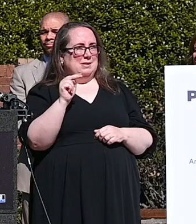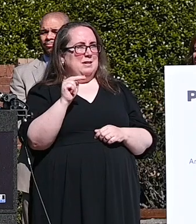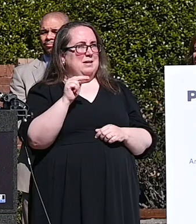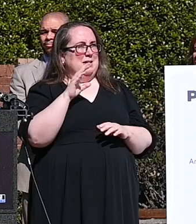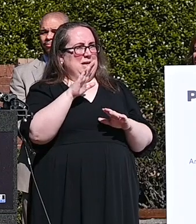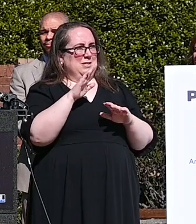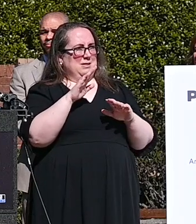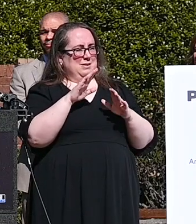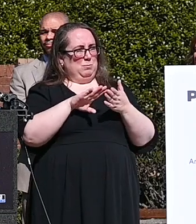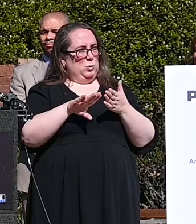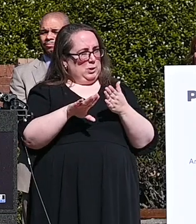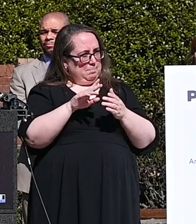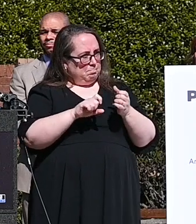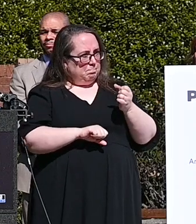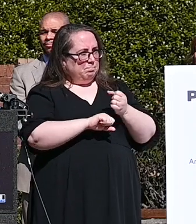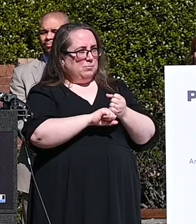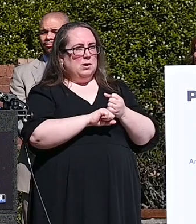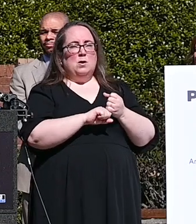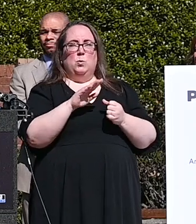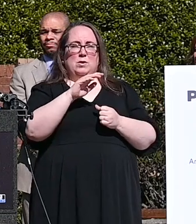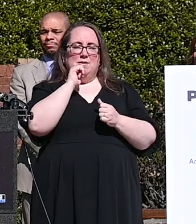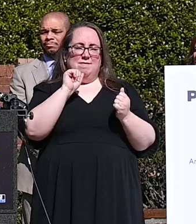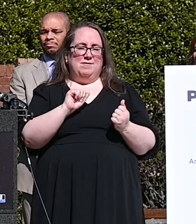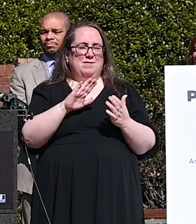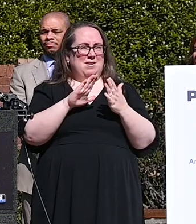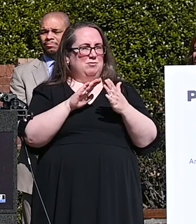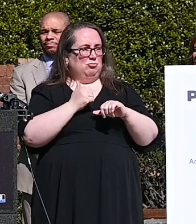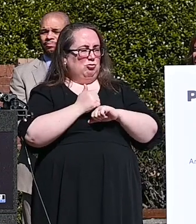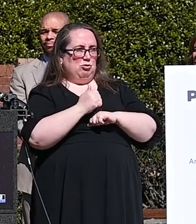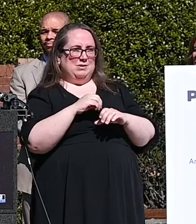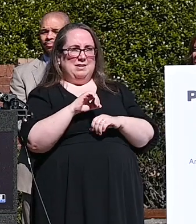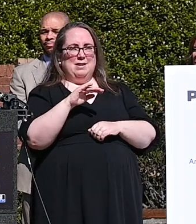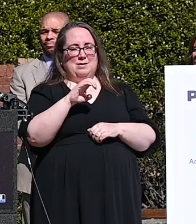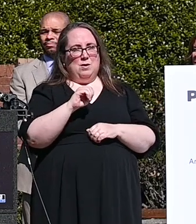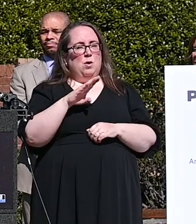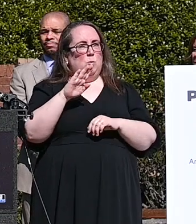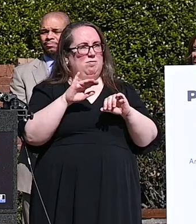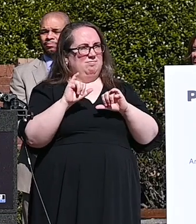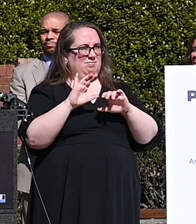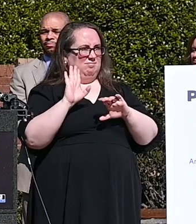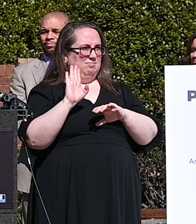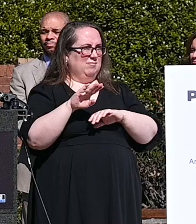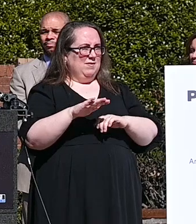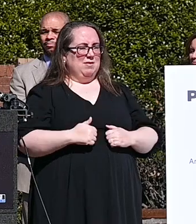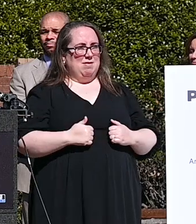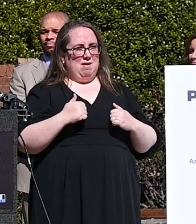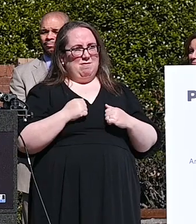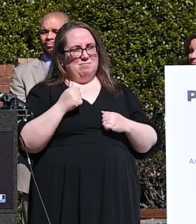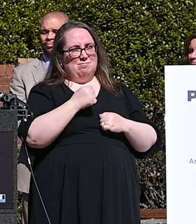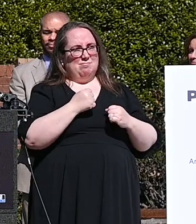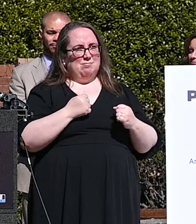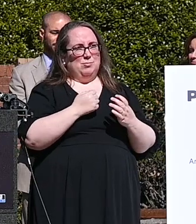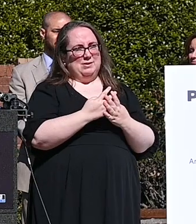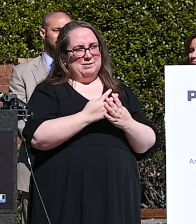reaffirmed. While he will not face charges in this case, he will spend the rest of his life in prison.